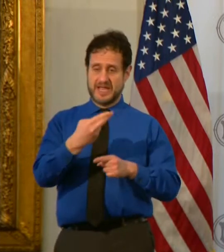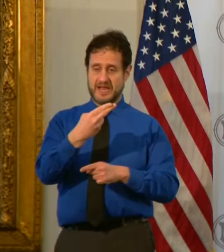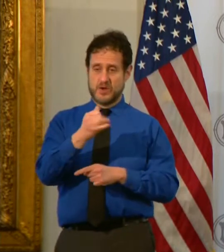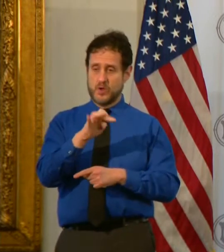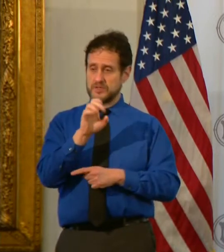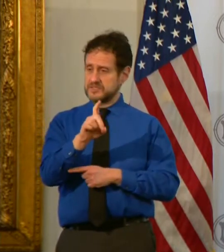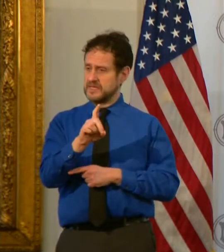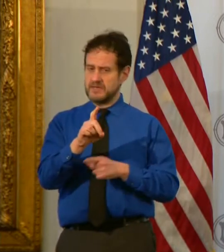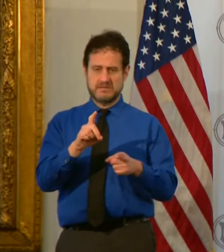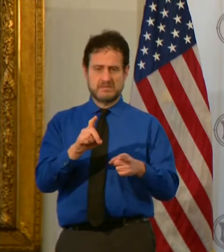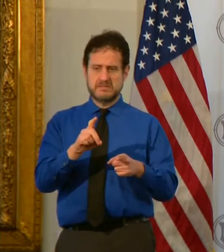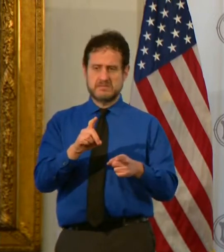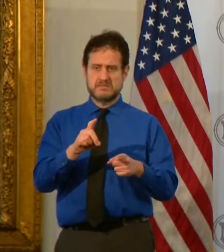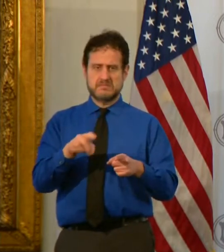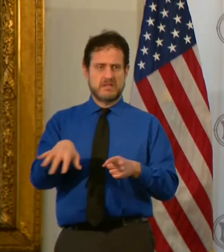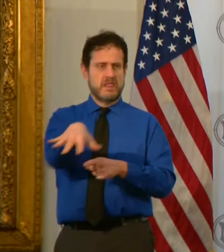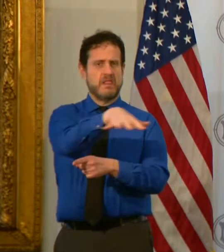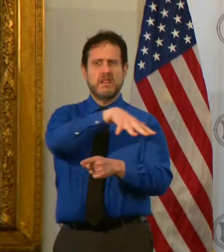we didn't have a grocery store.